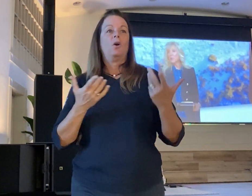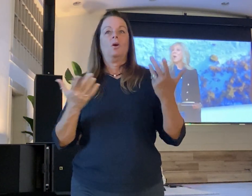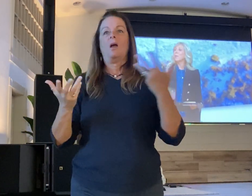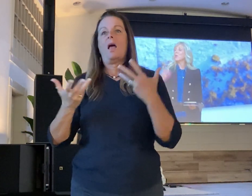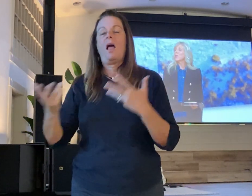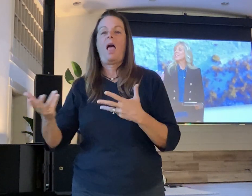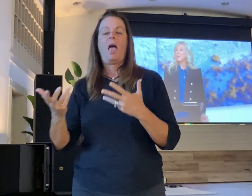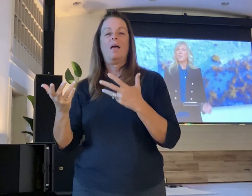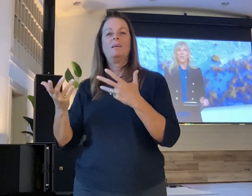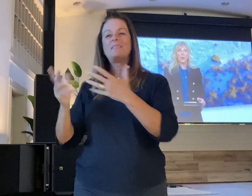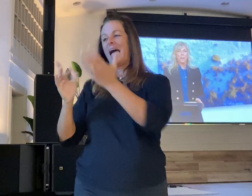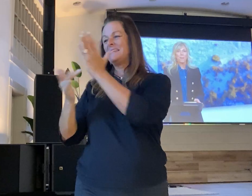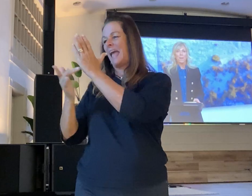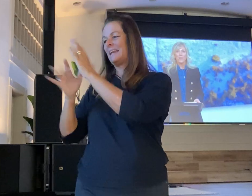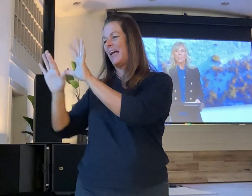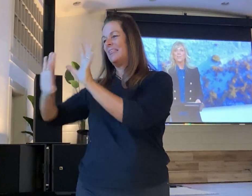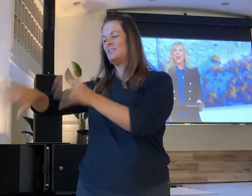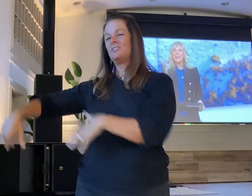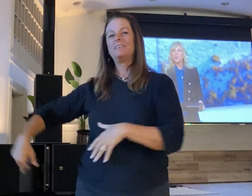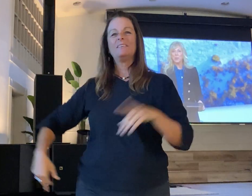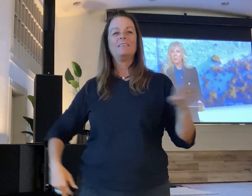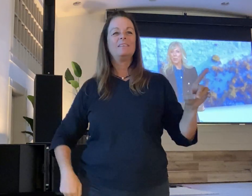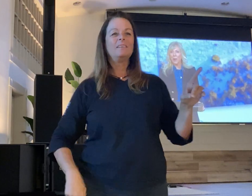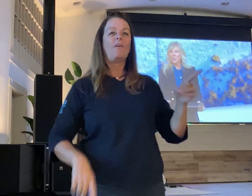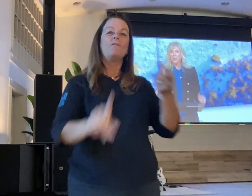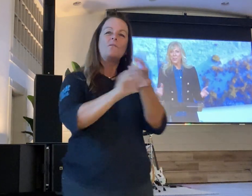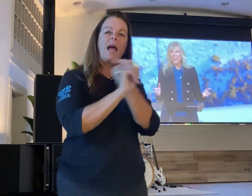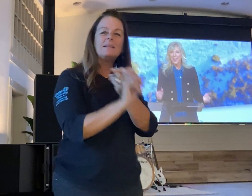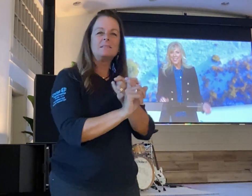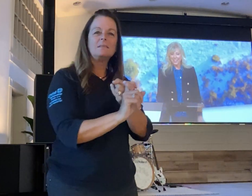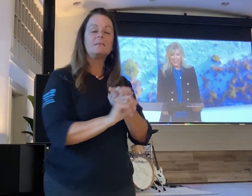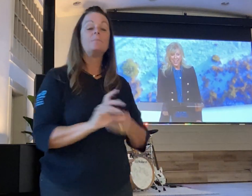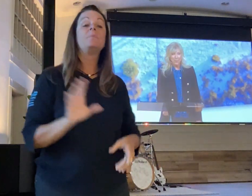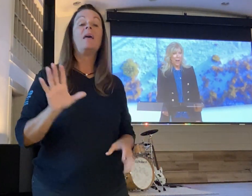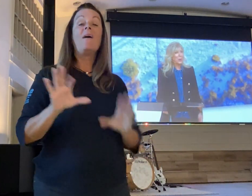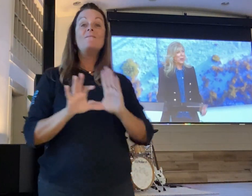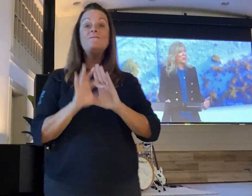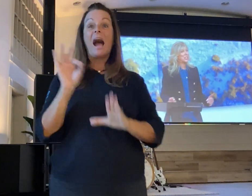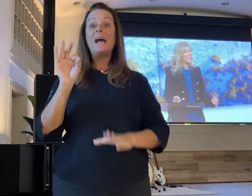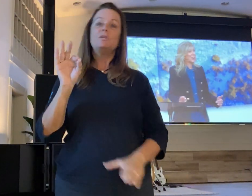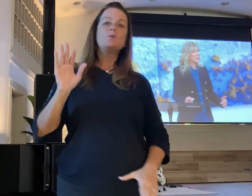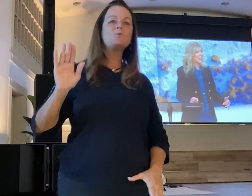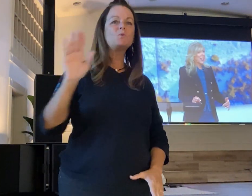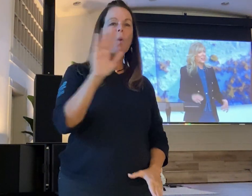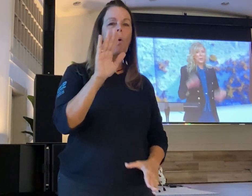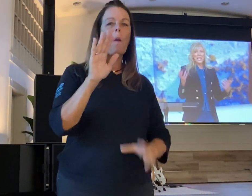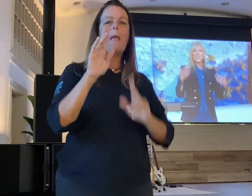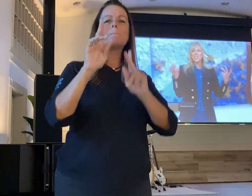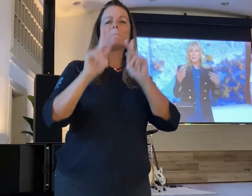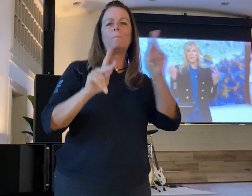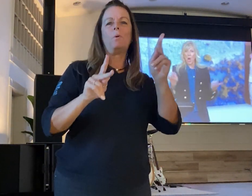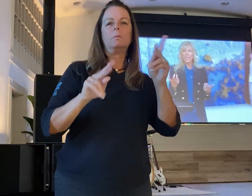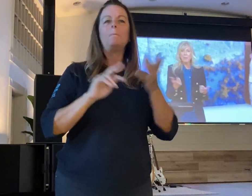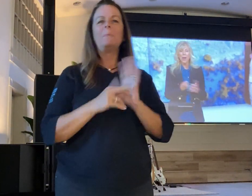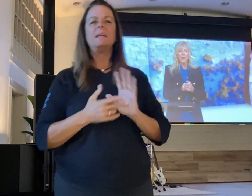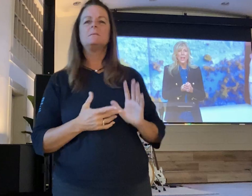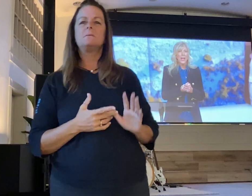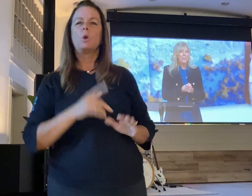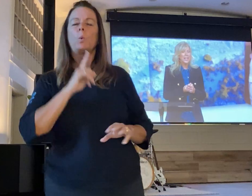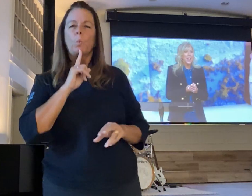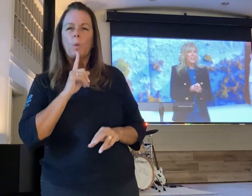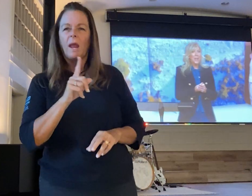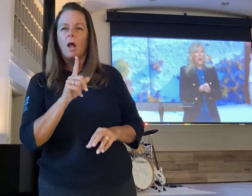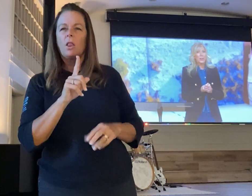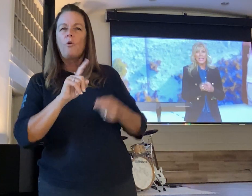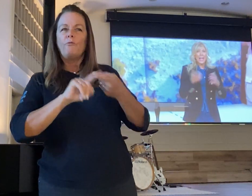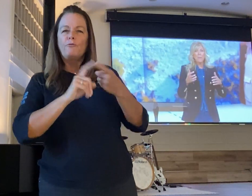field. And you've probably heard it say before, to find your people, right? You've heard that saying, but what I want you to hear is that the relationships I'm talking